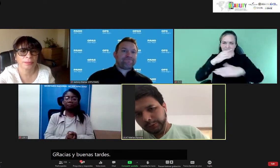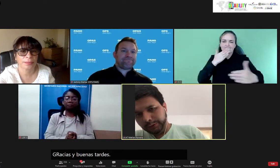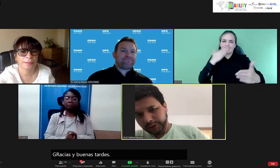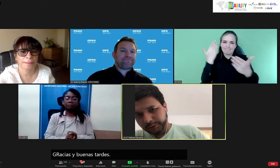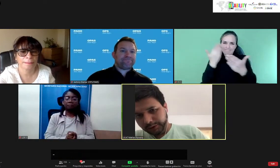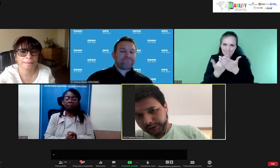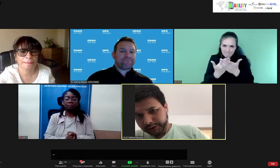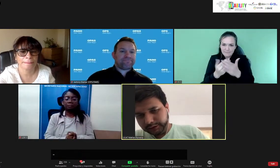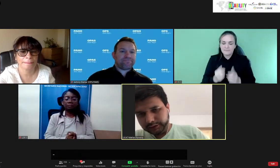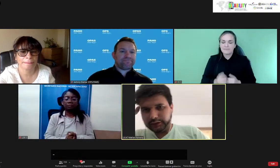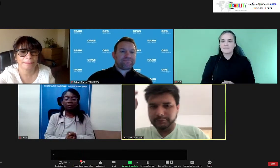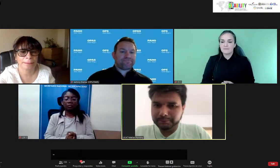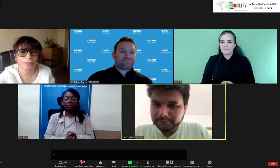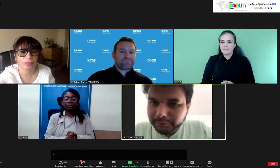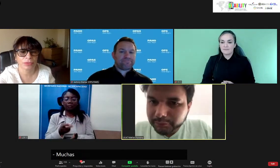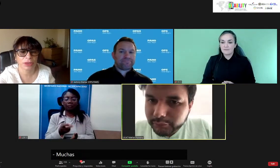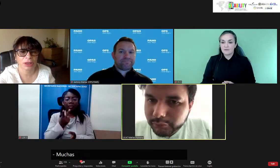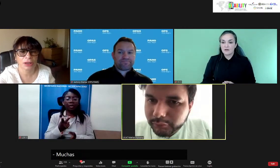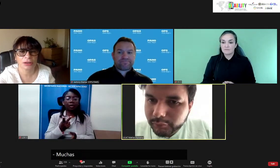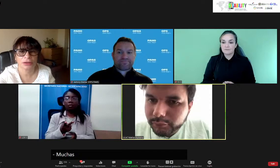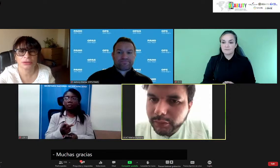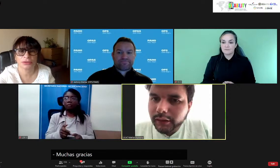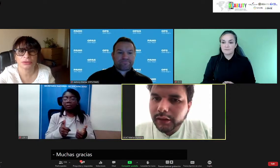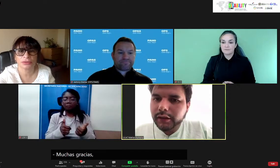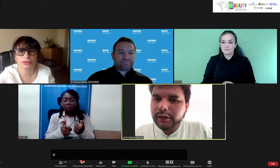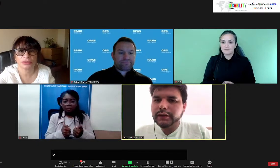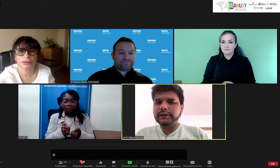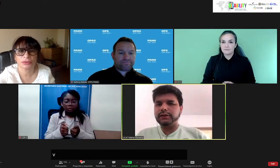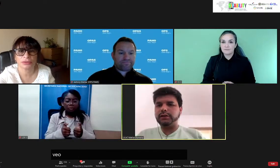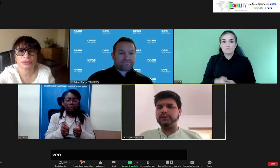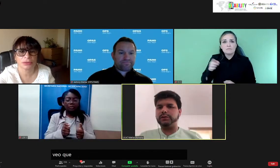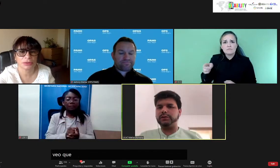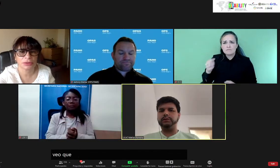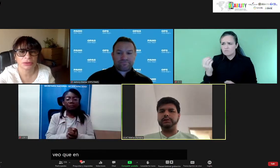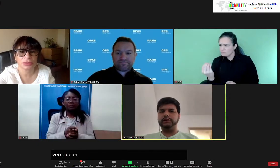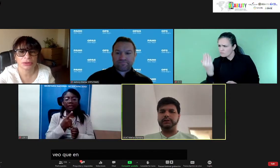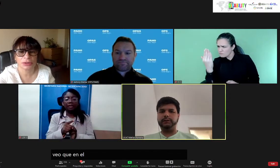thank you doctor thank you i see that in the chat